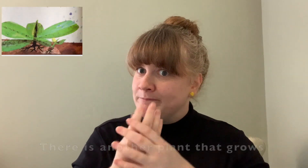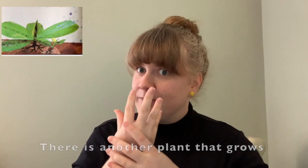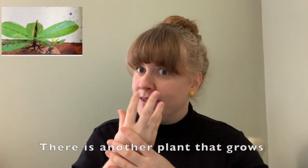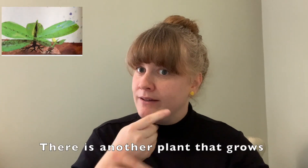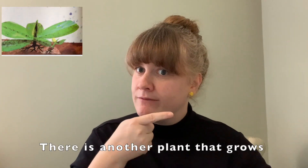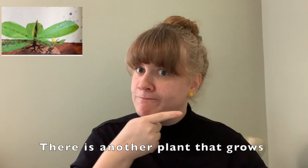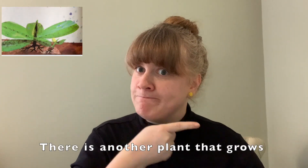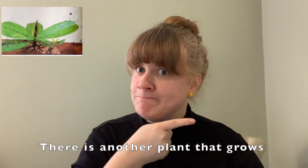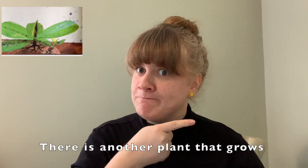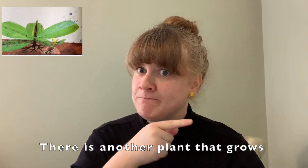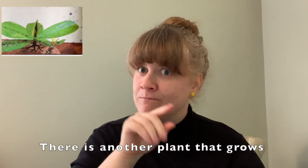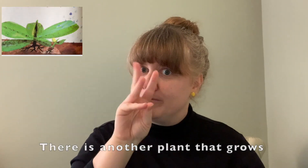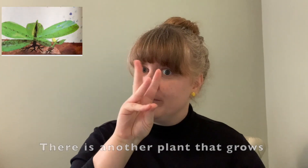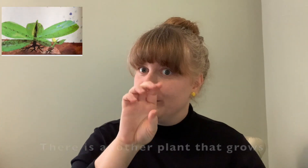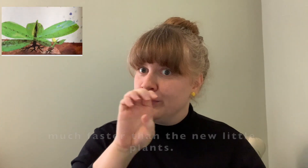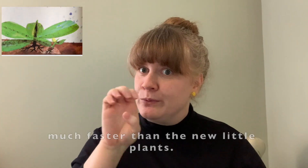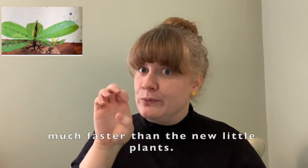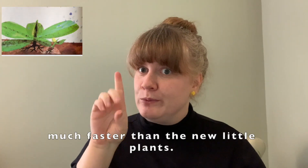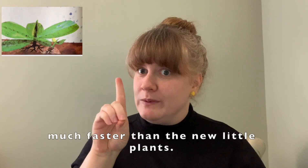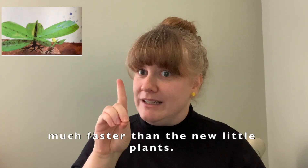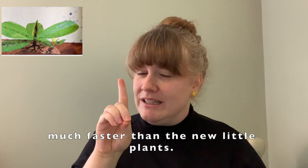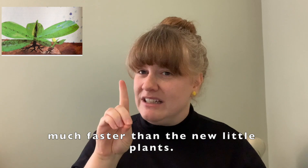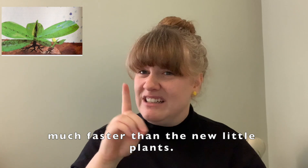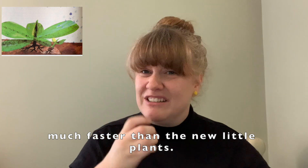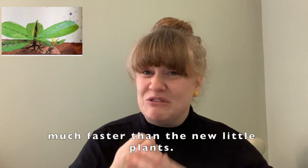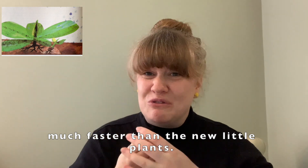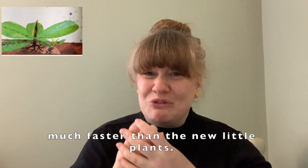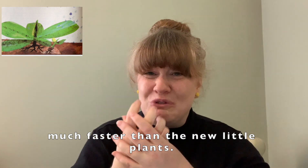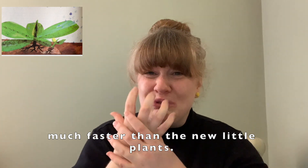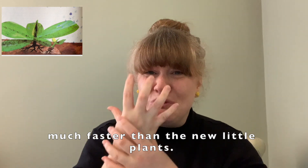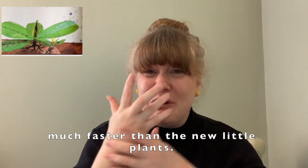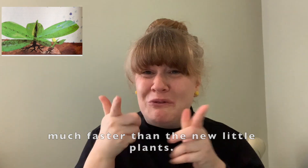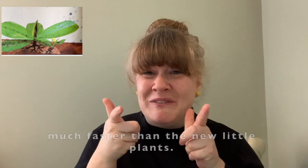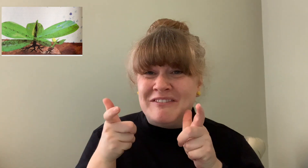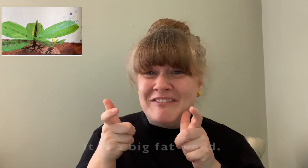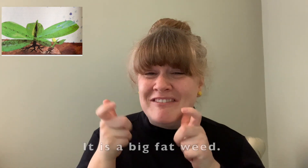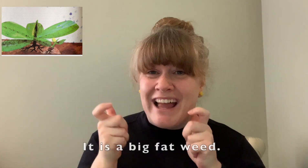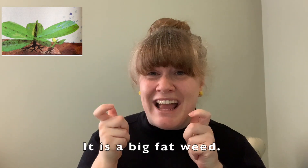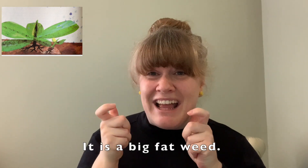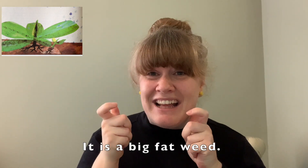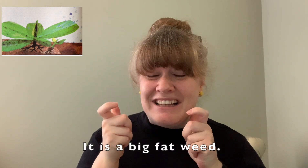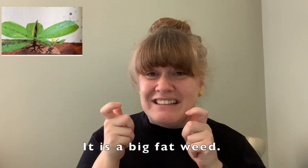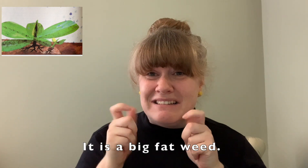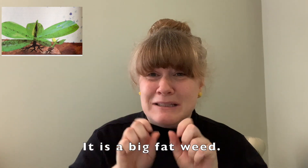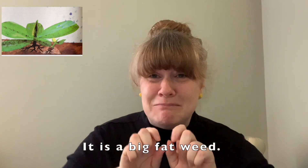There is another plant that grows much faster than the new little plants. It is a big fat